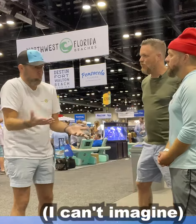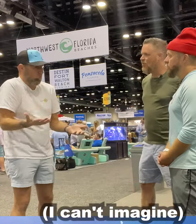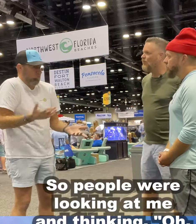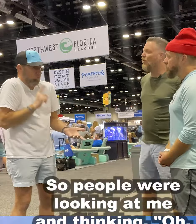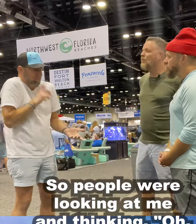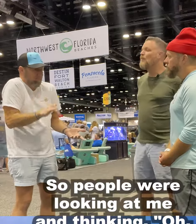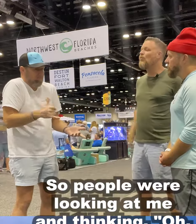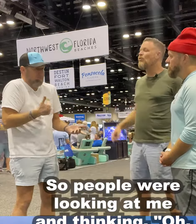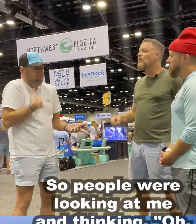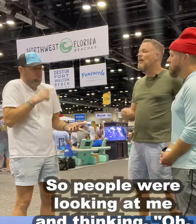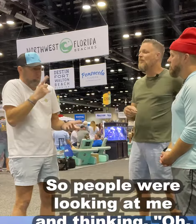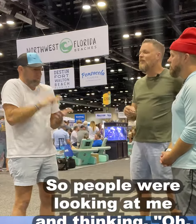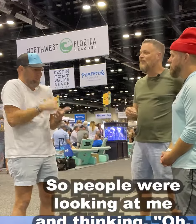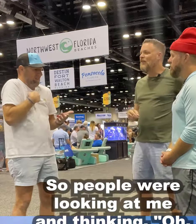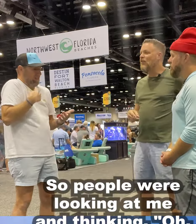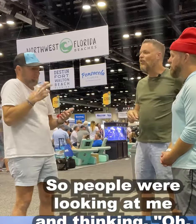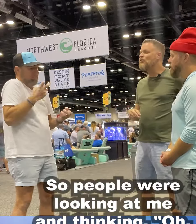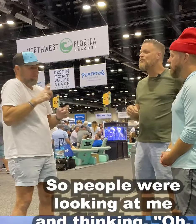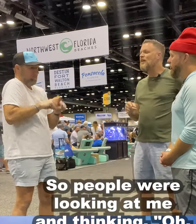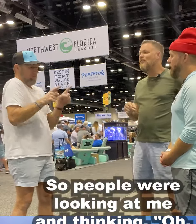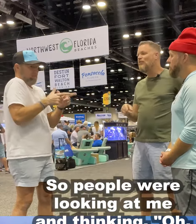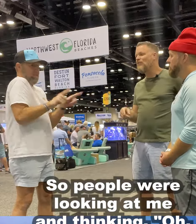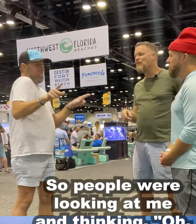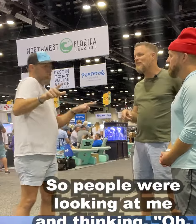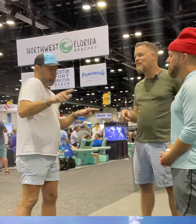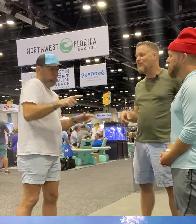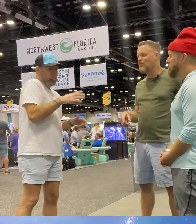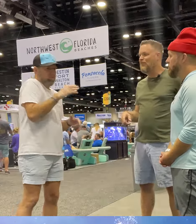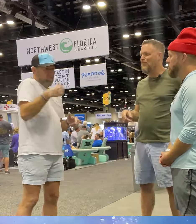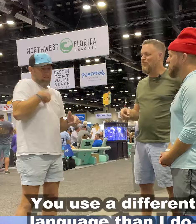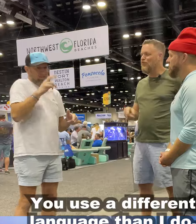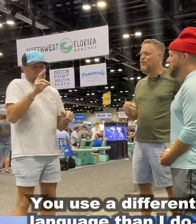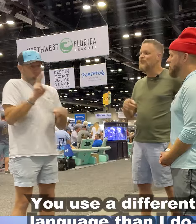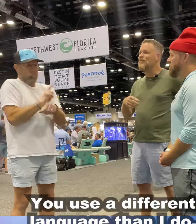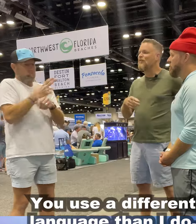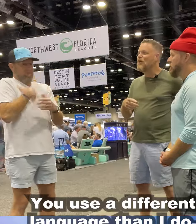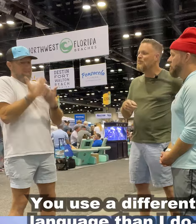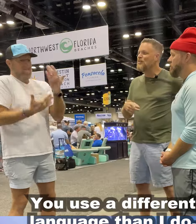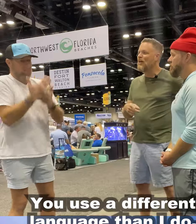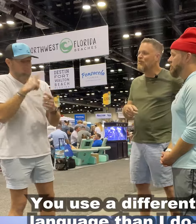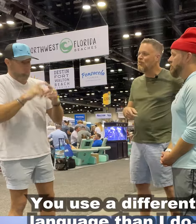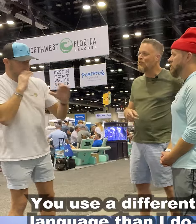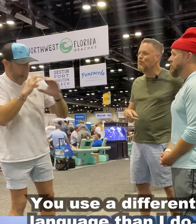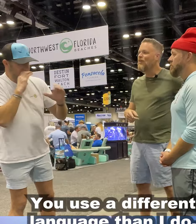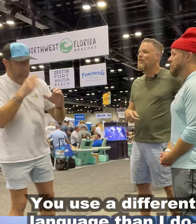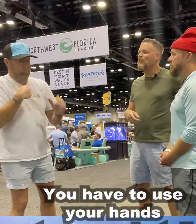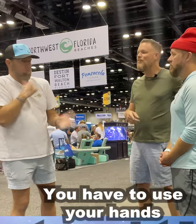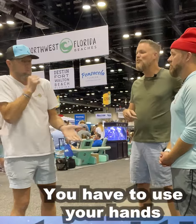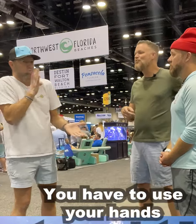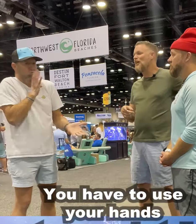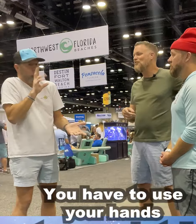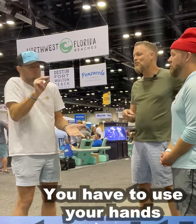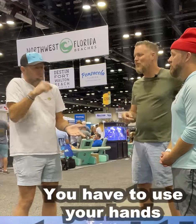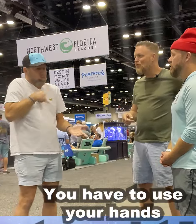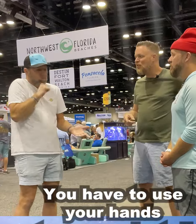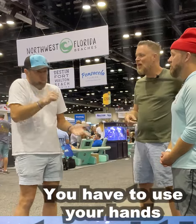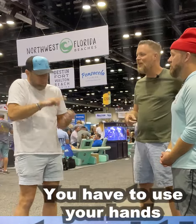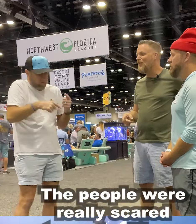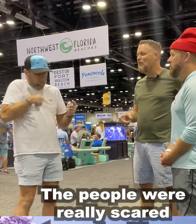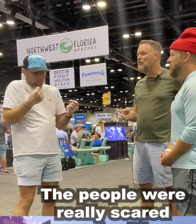So people were looking at me and thinking, oh, you can't do this. You've used a different language than I do. You have to use your hands to communicate. People